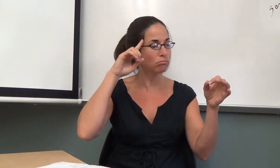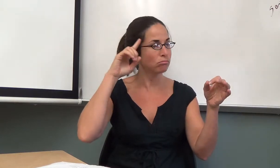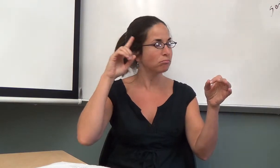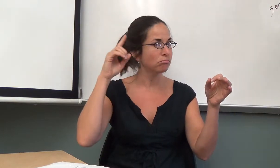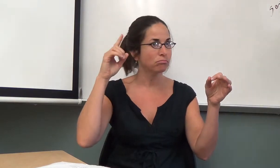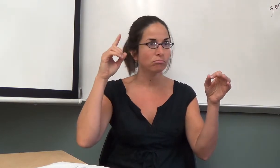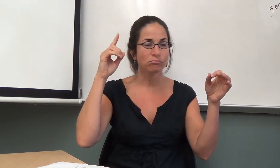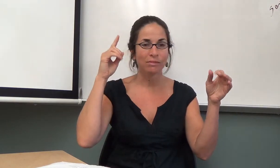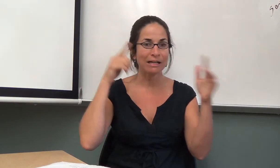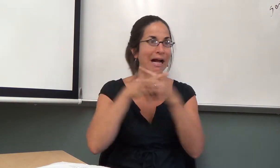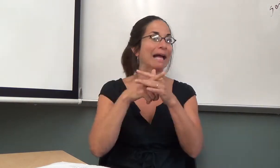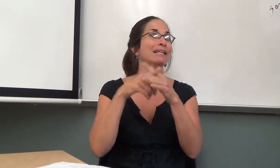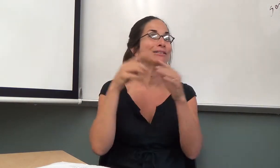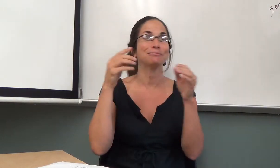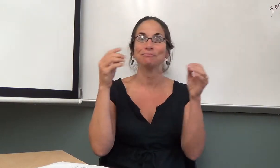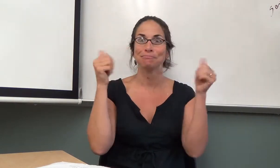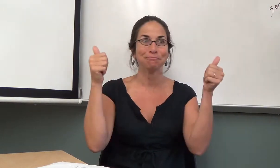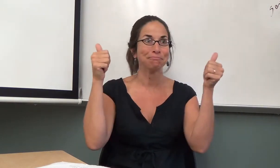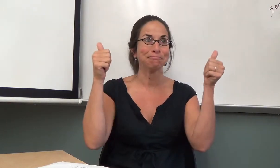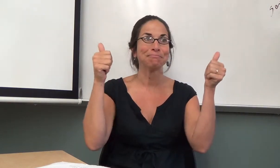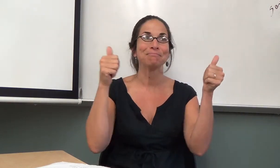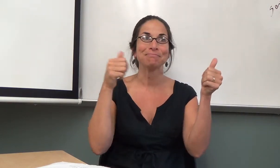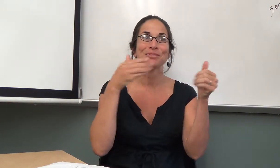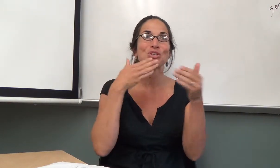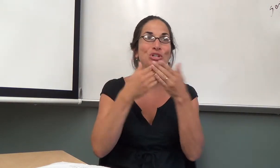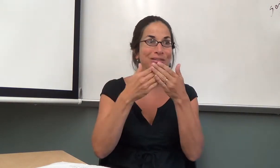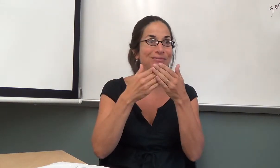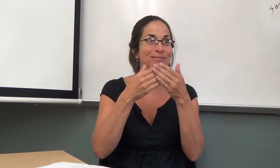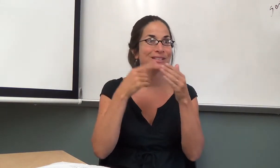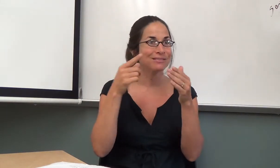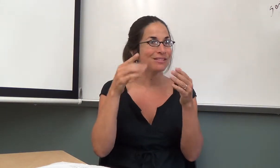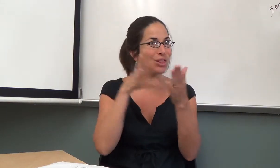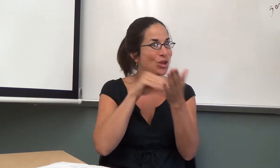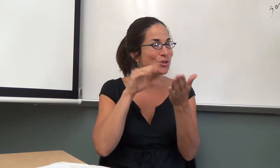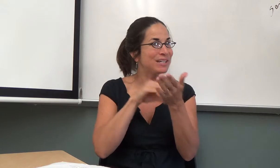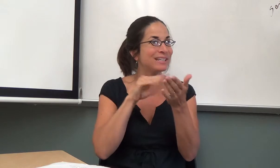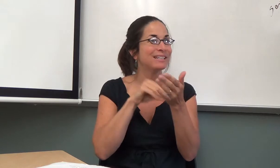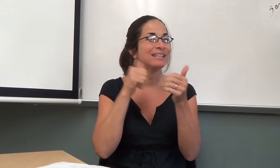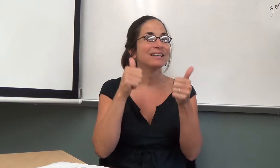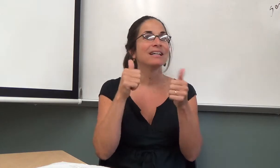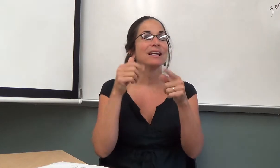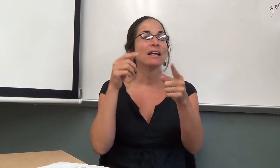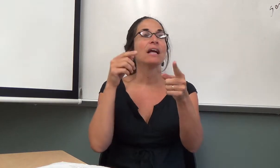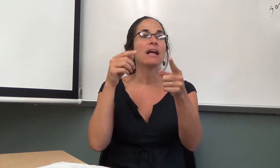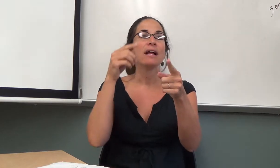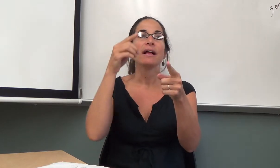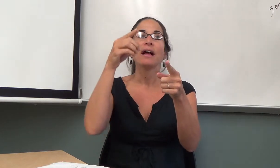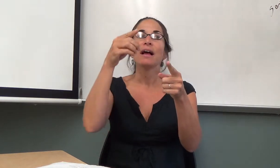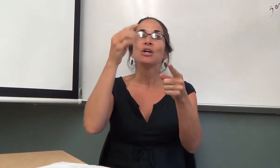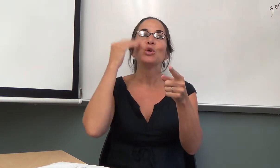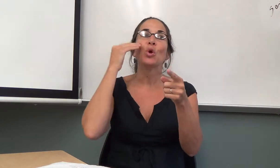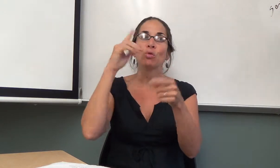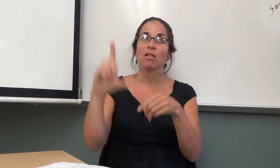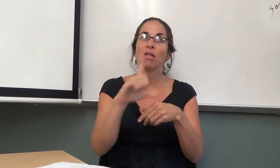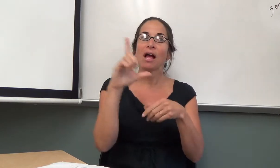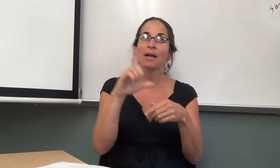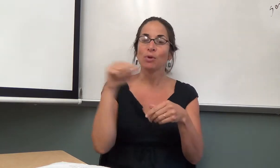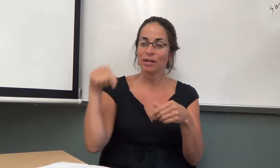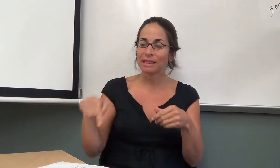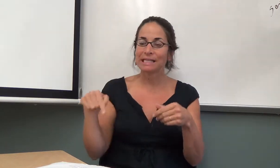It's amazing. Good, because. That's right. The third, in the library, this is what the test is. Good. Nice. See, learning it.